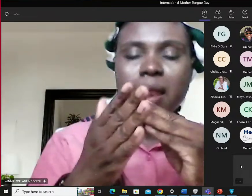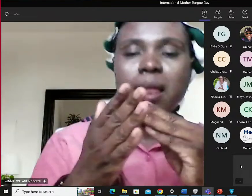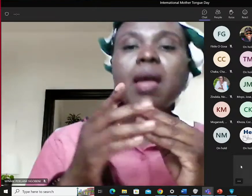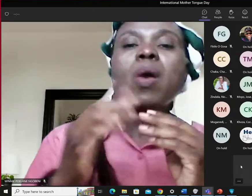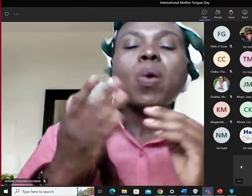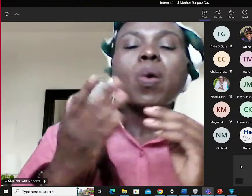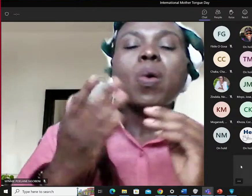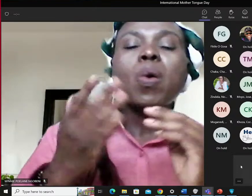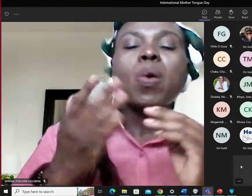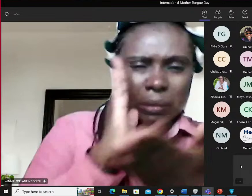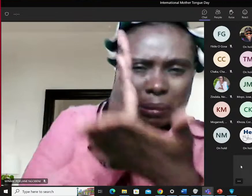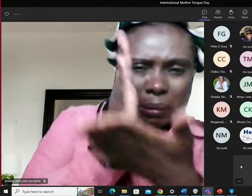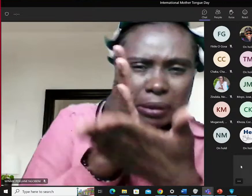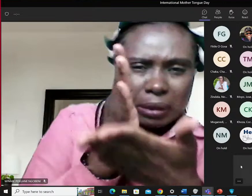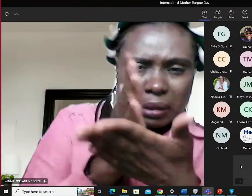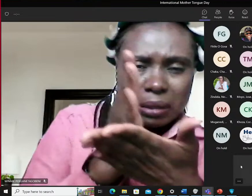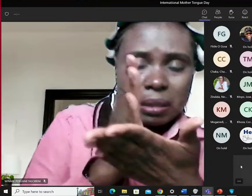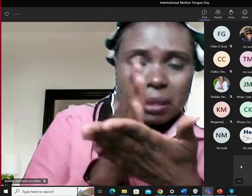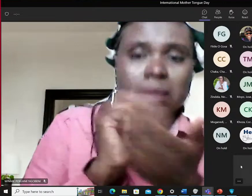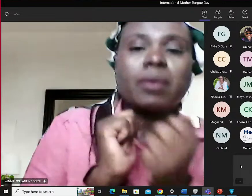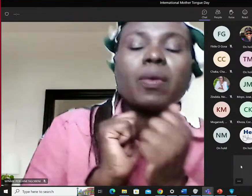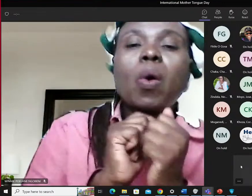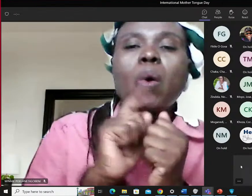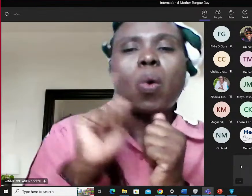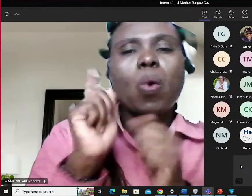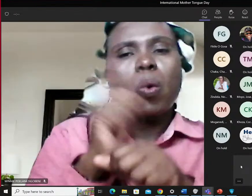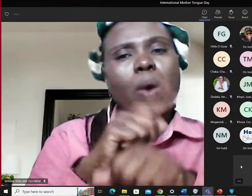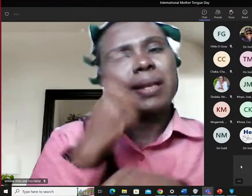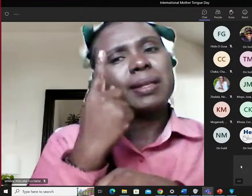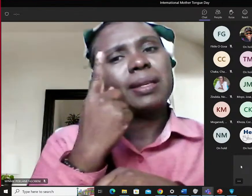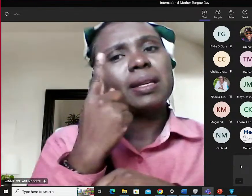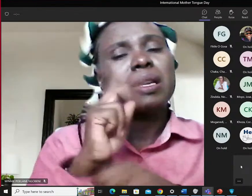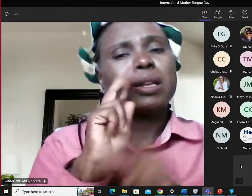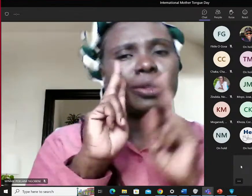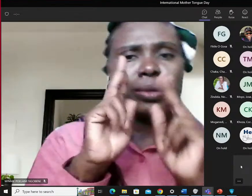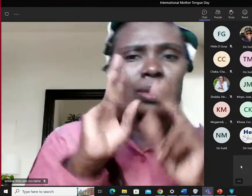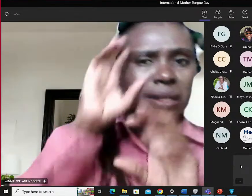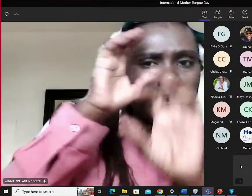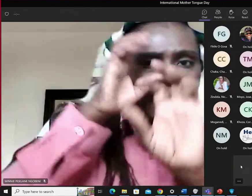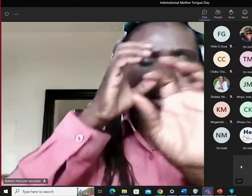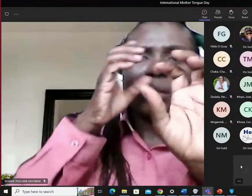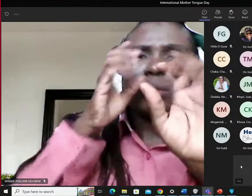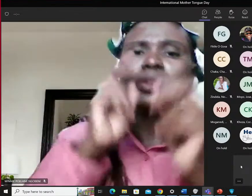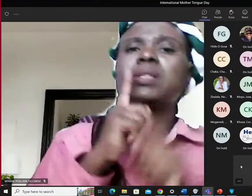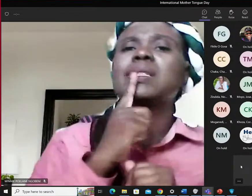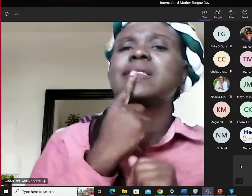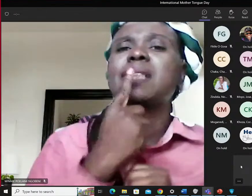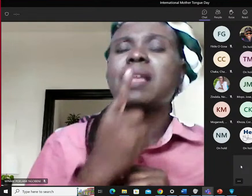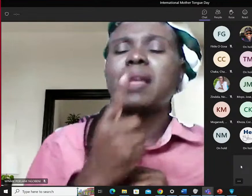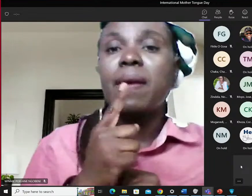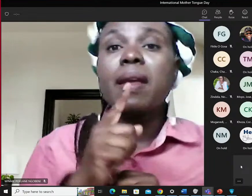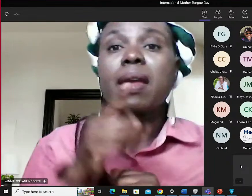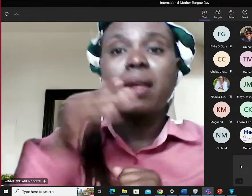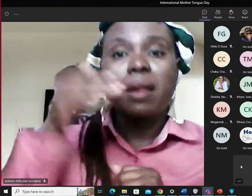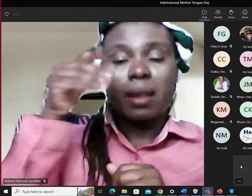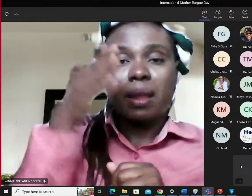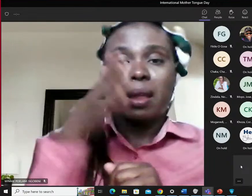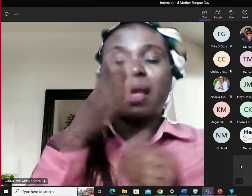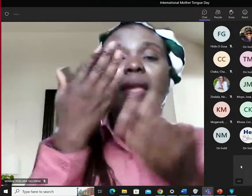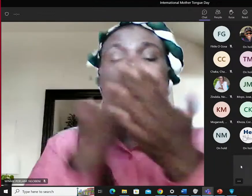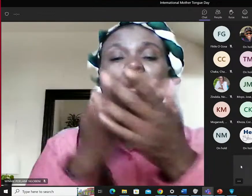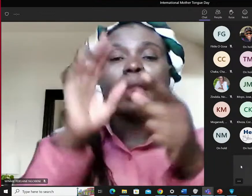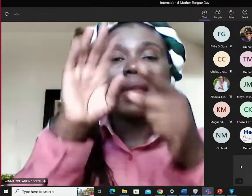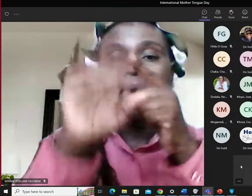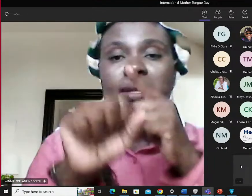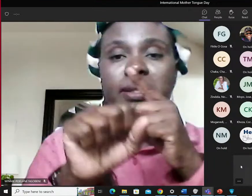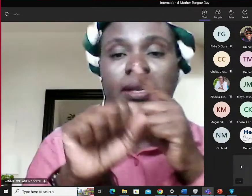reality. We want one day to see a graduate who would say, I was able to achieve